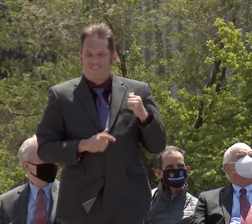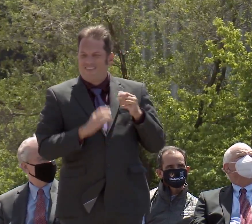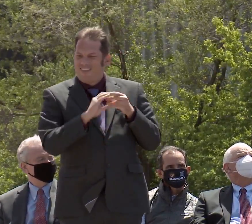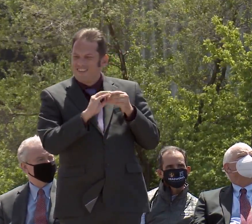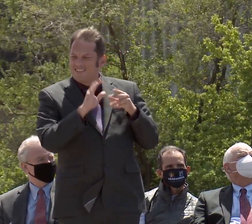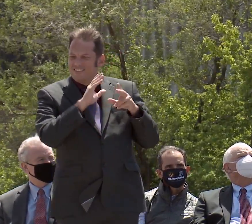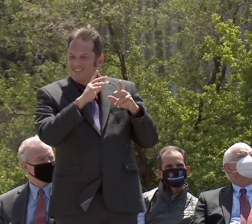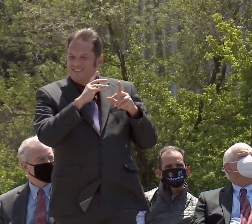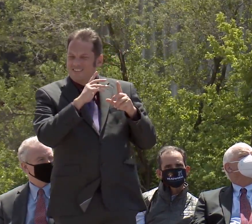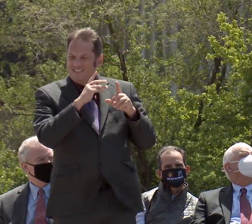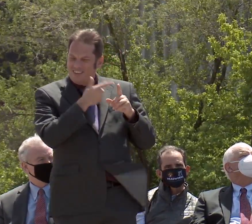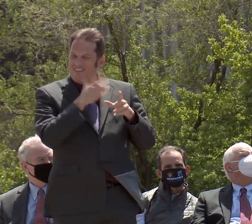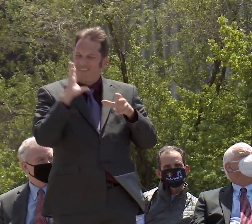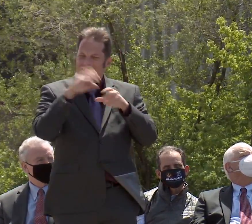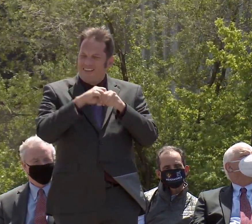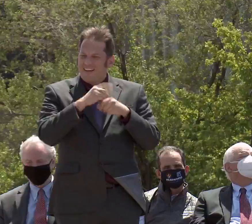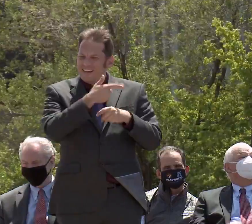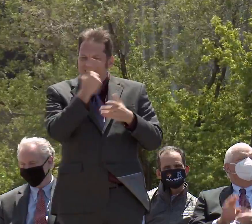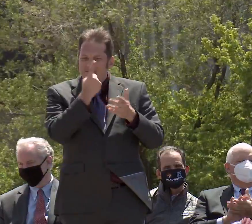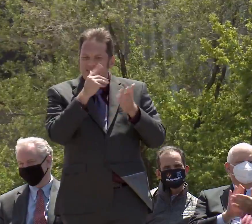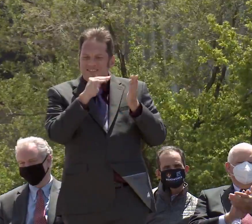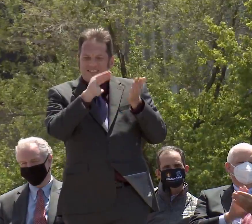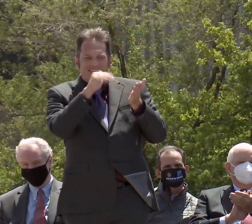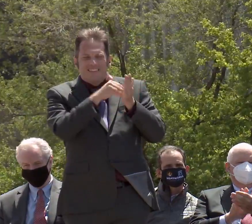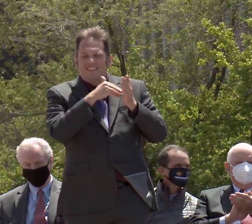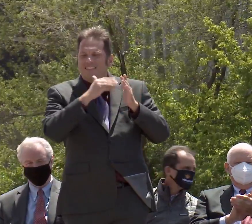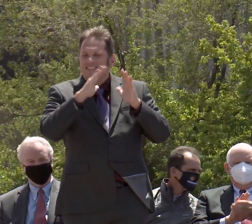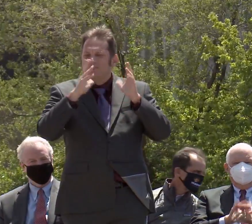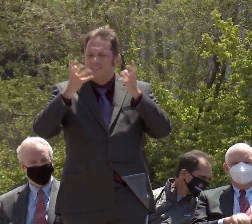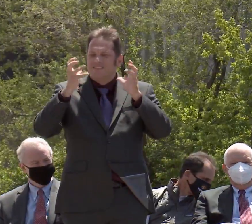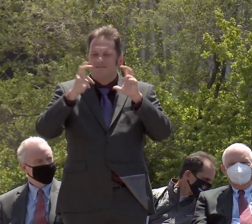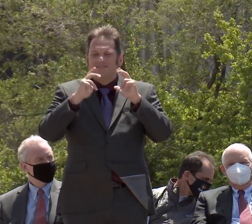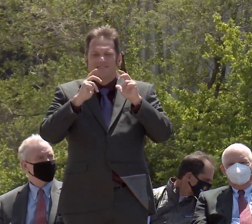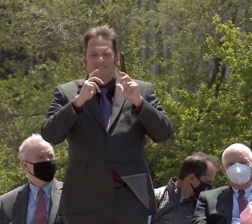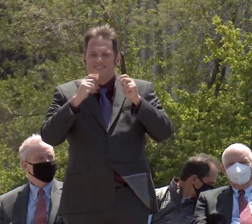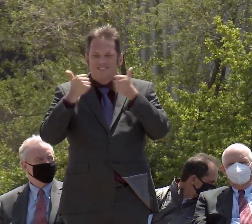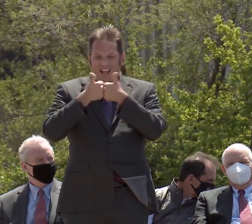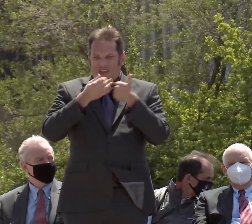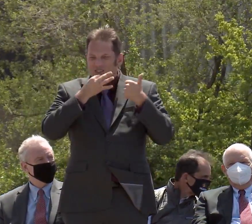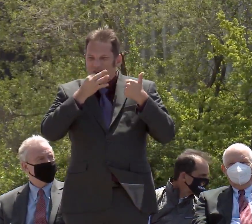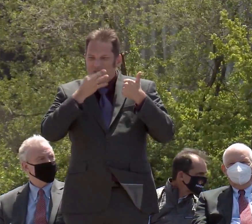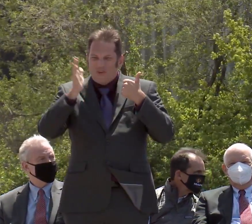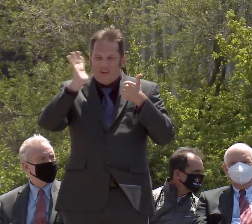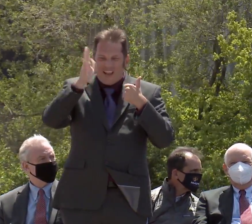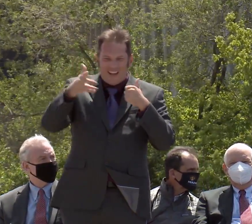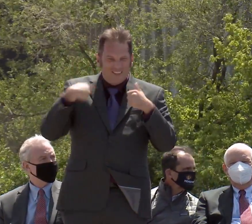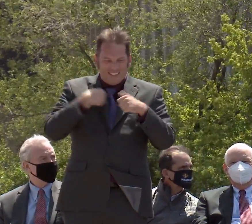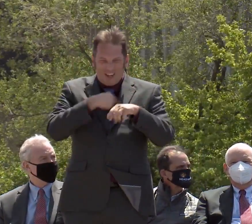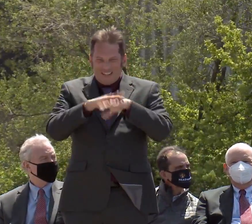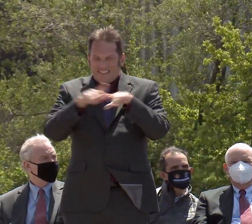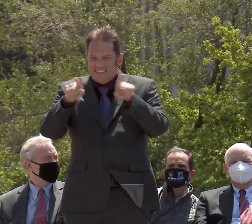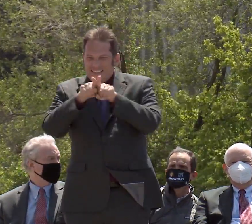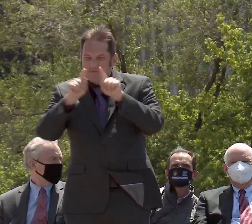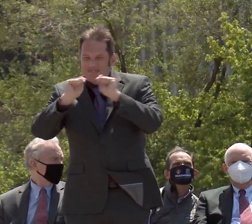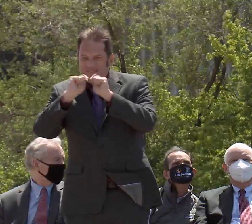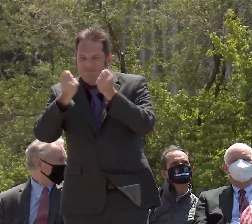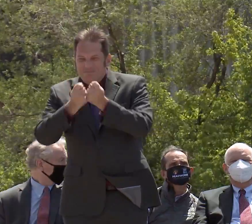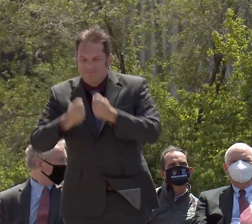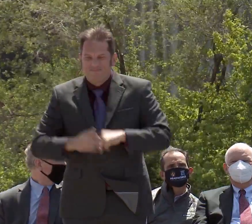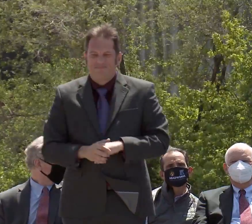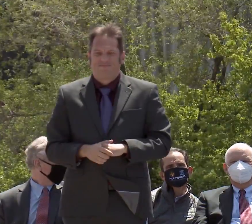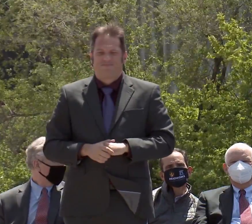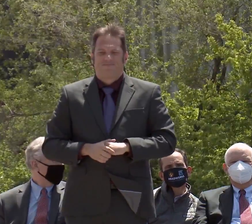George's in Montgomery County again, Mr. Council President. We also have been joined by Council President Mosby and Mike Henkin,